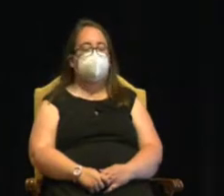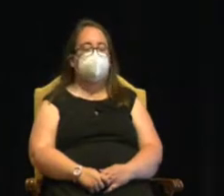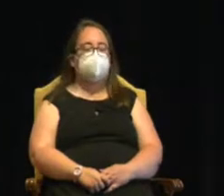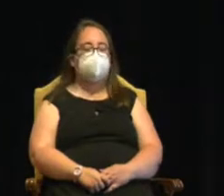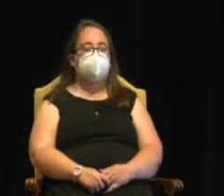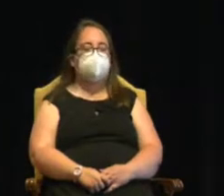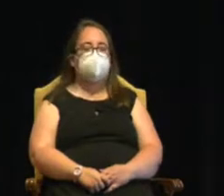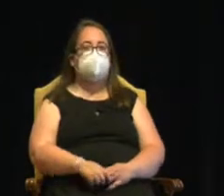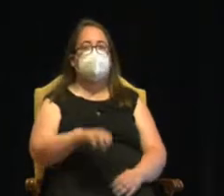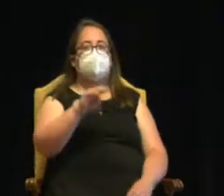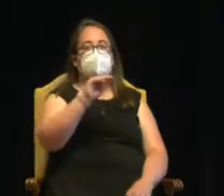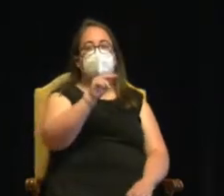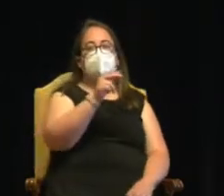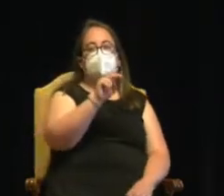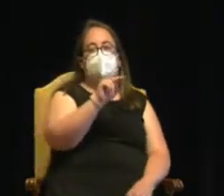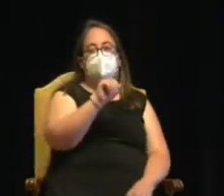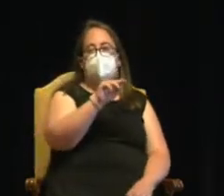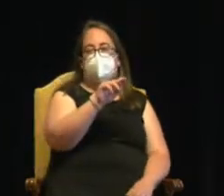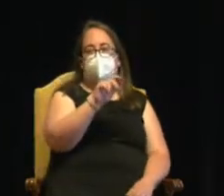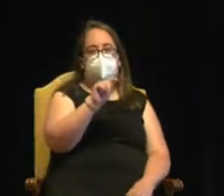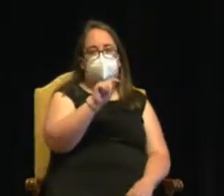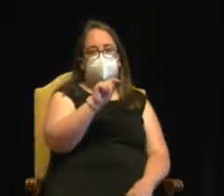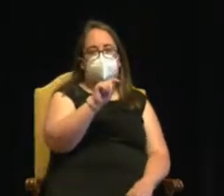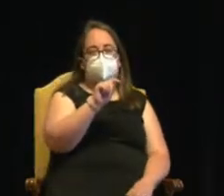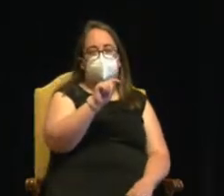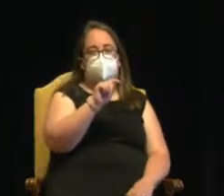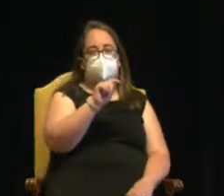And Megan Abbott's,